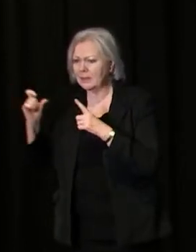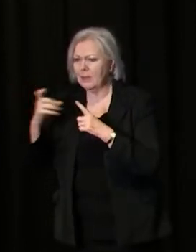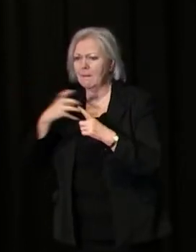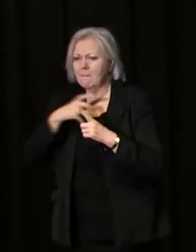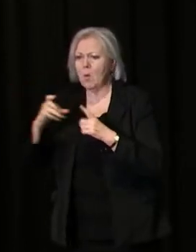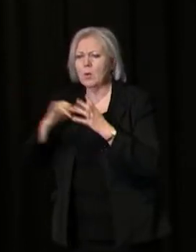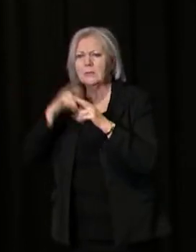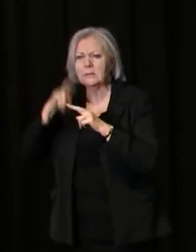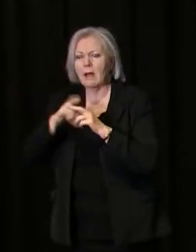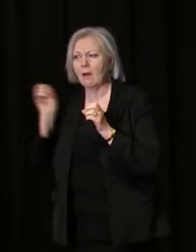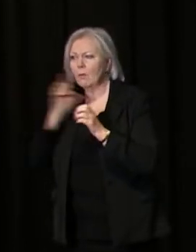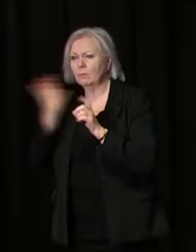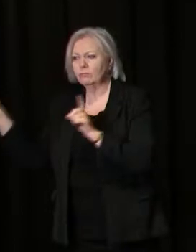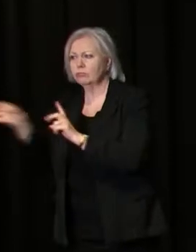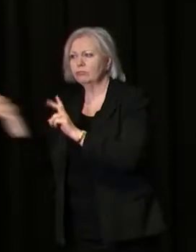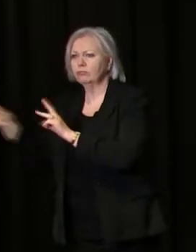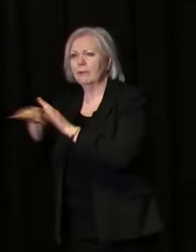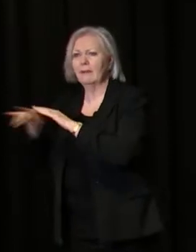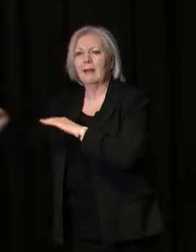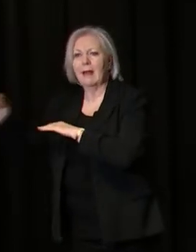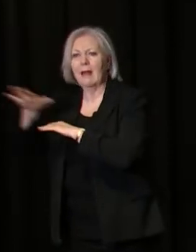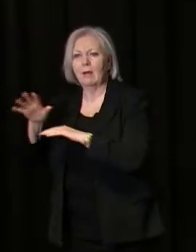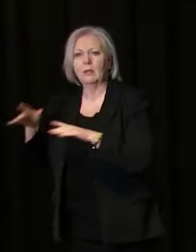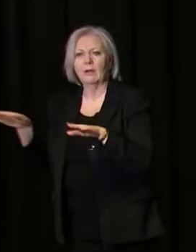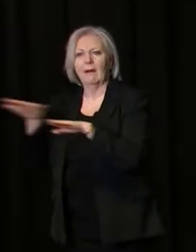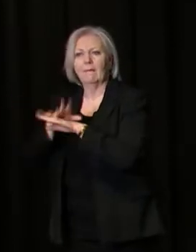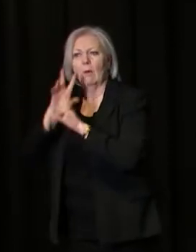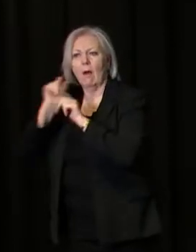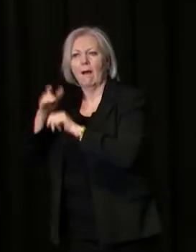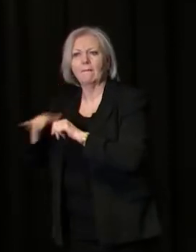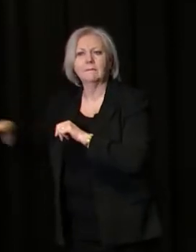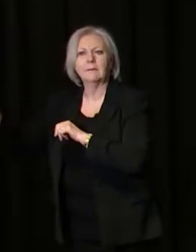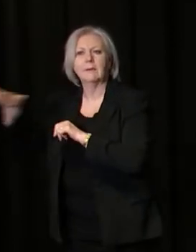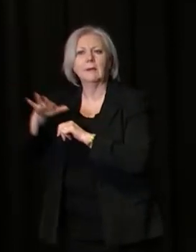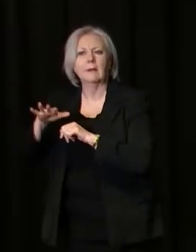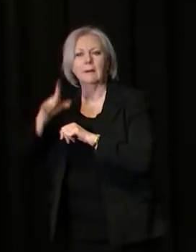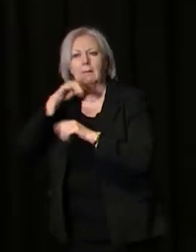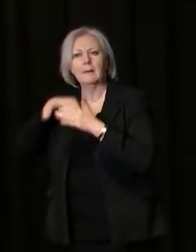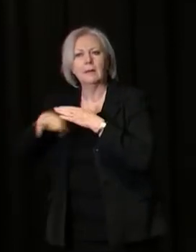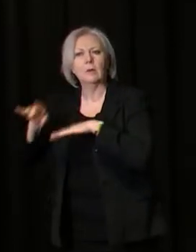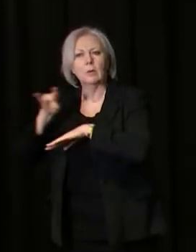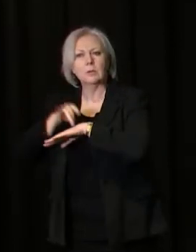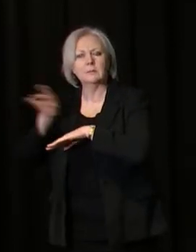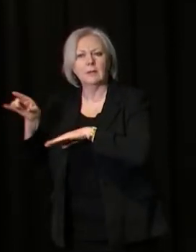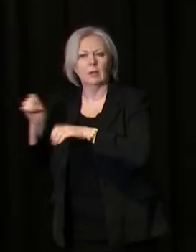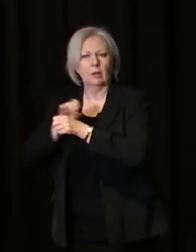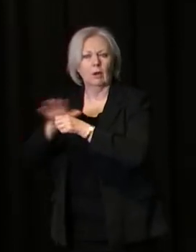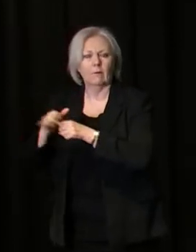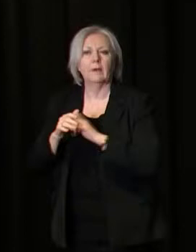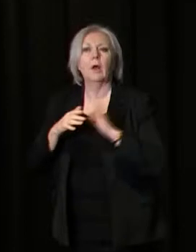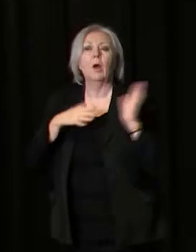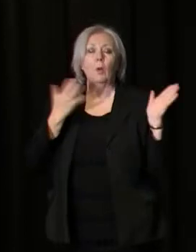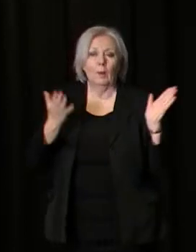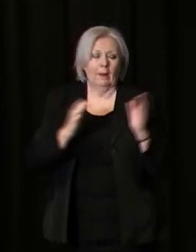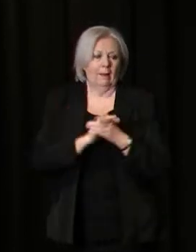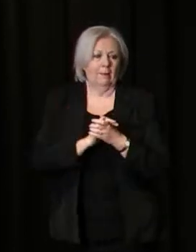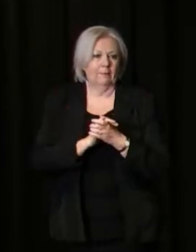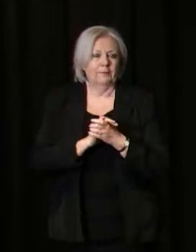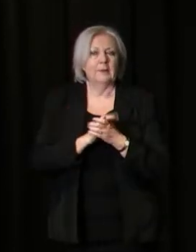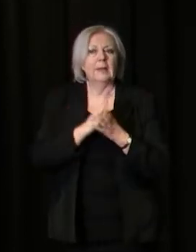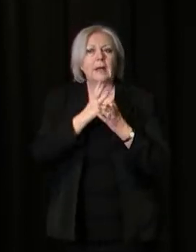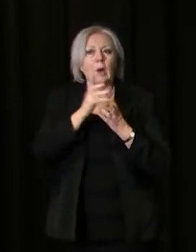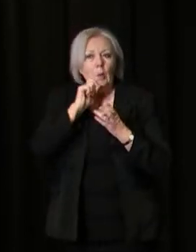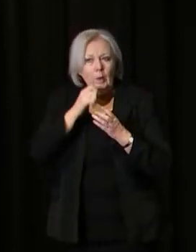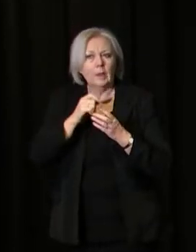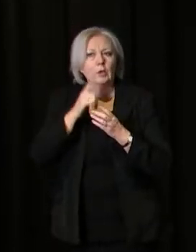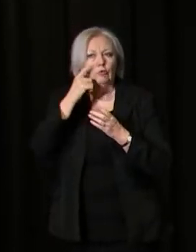as across the board, whether it be primary care and hospital support for treating people at home